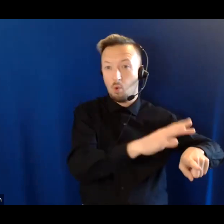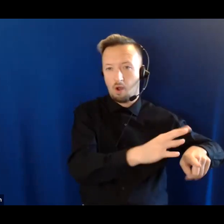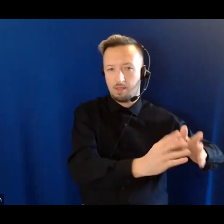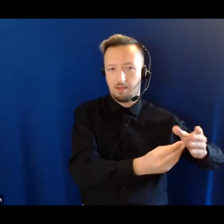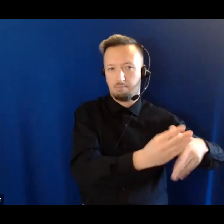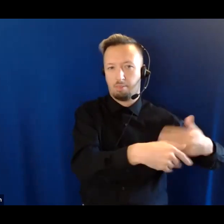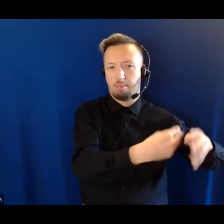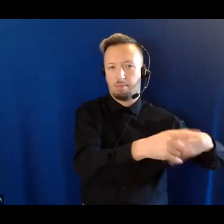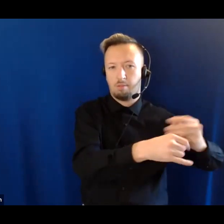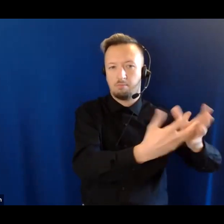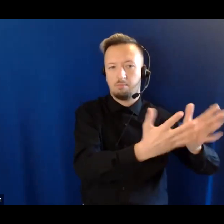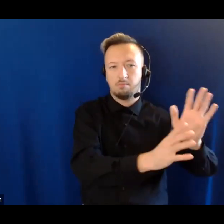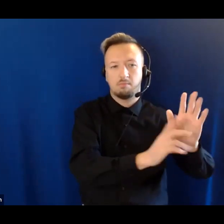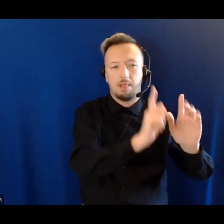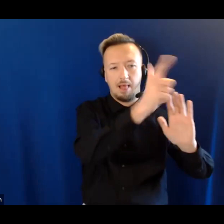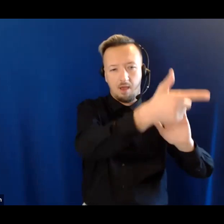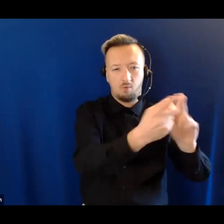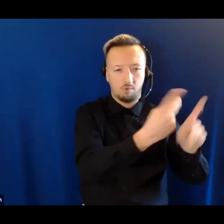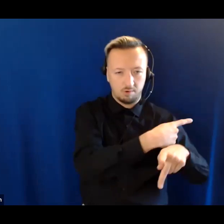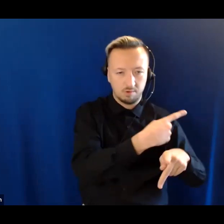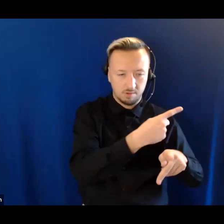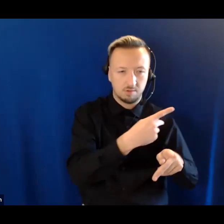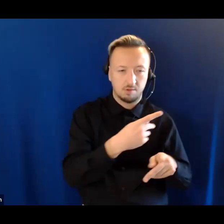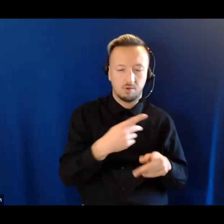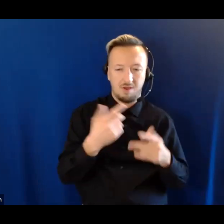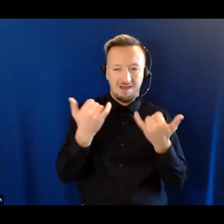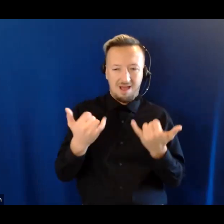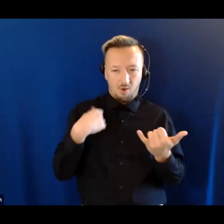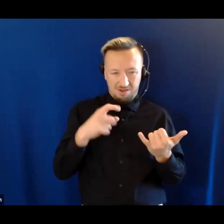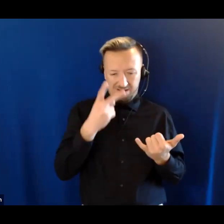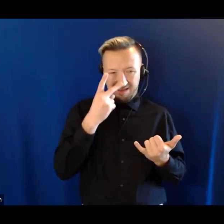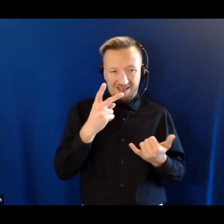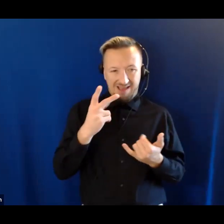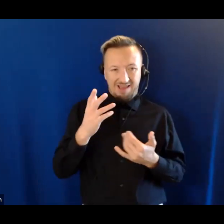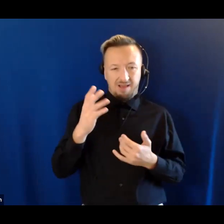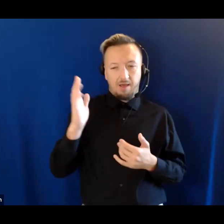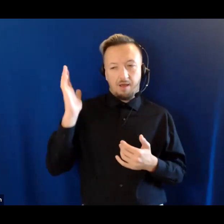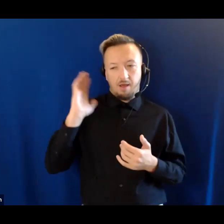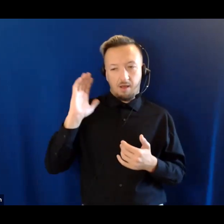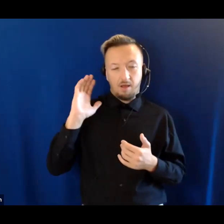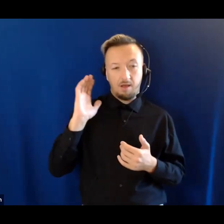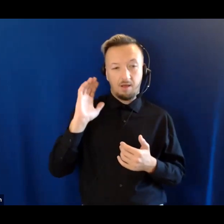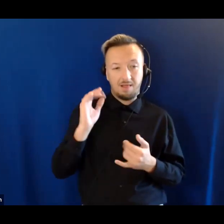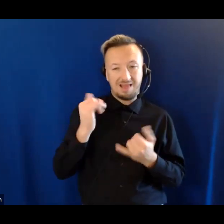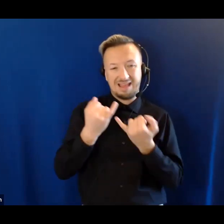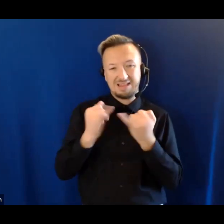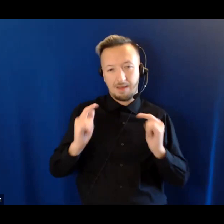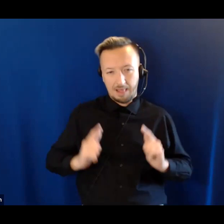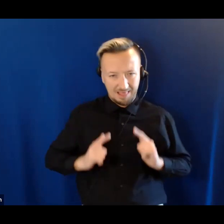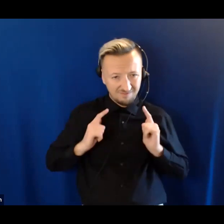the evolving changes in the traditional agencies, such as independent